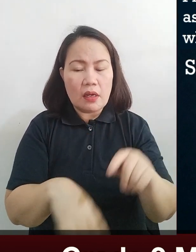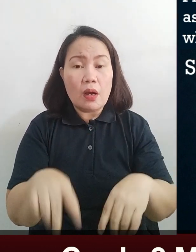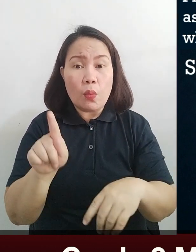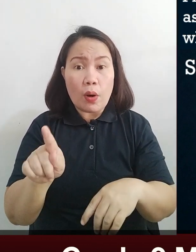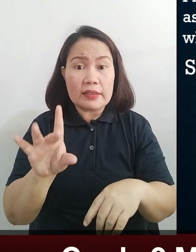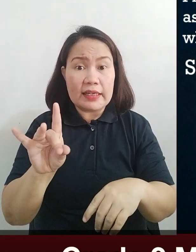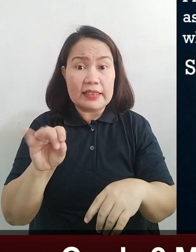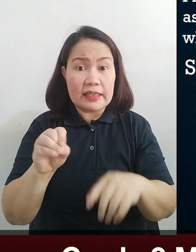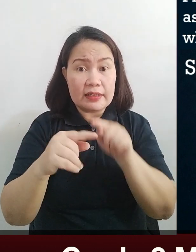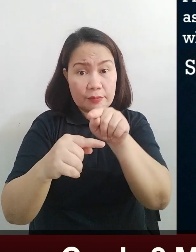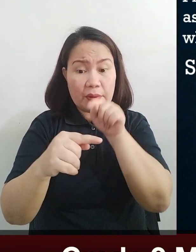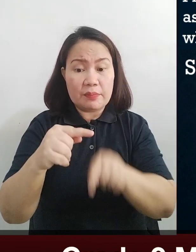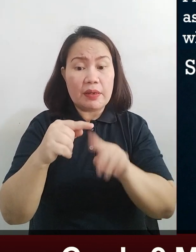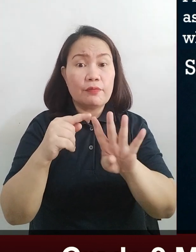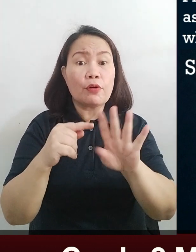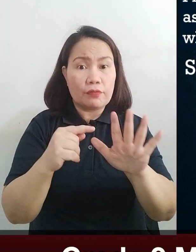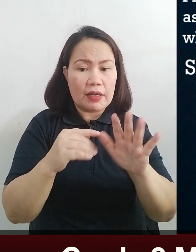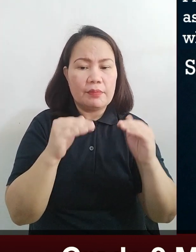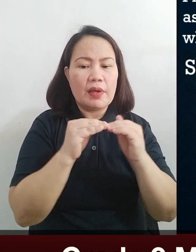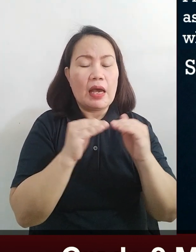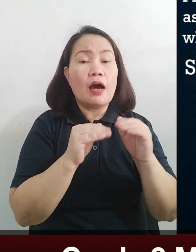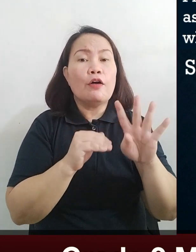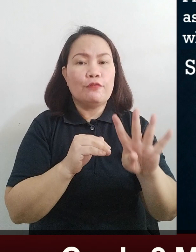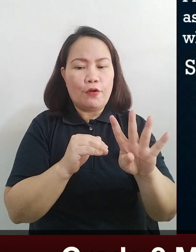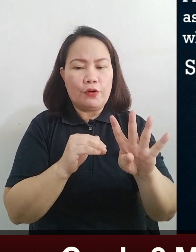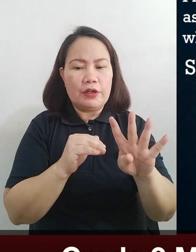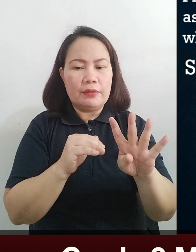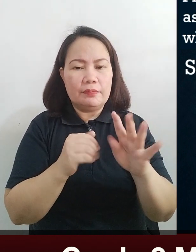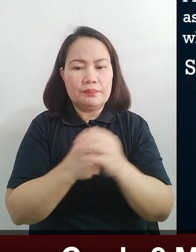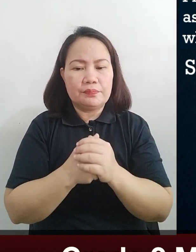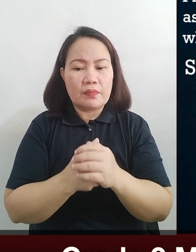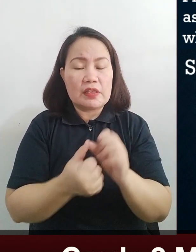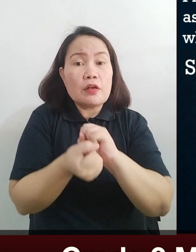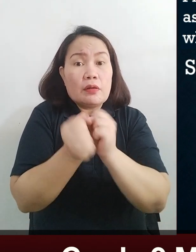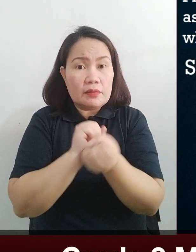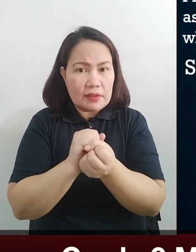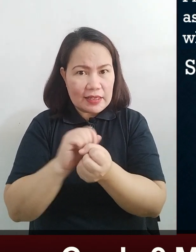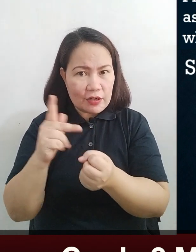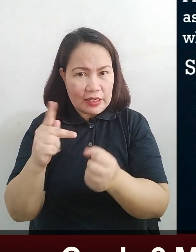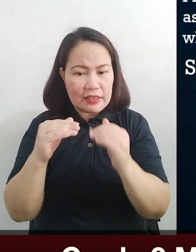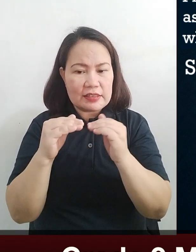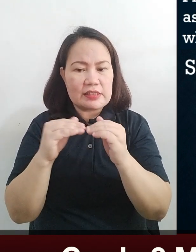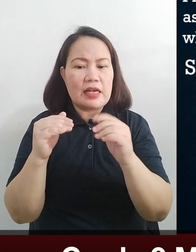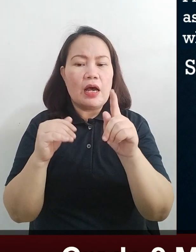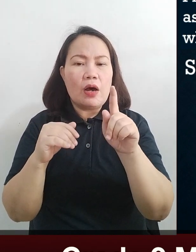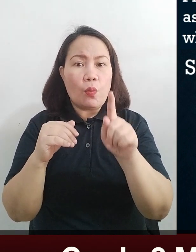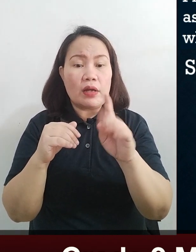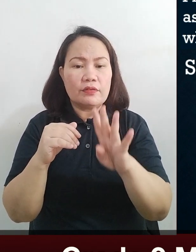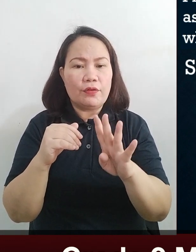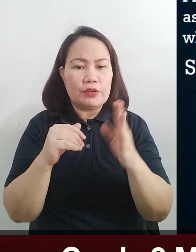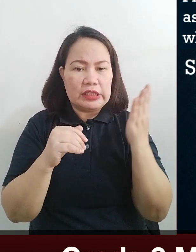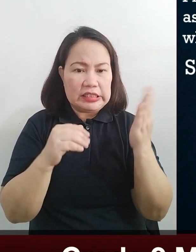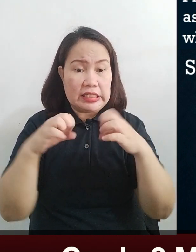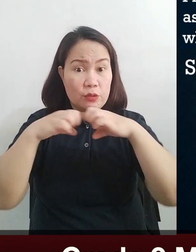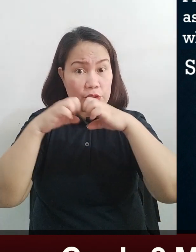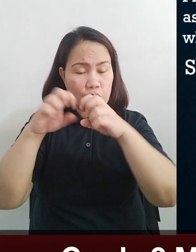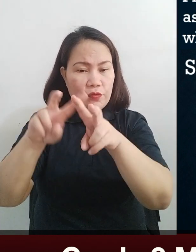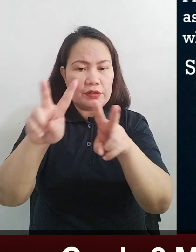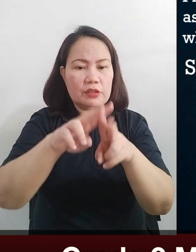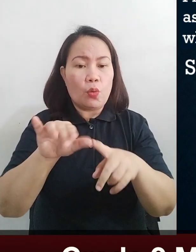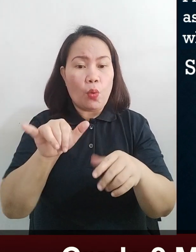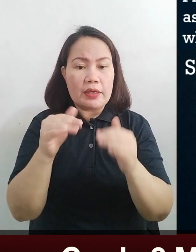And to get the equation of variation, so papalitan lang natin yung K natin ng 1/4. That is, Y is equal